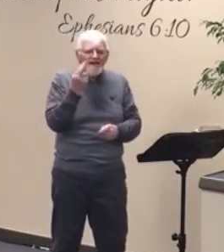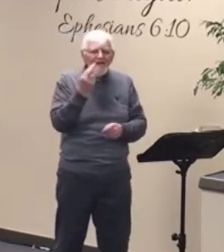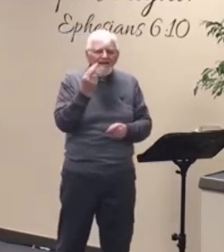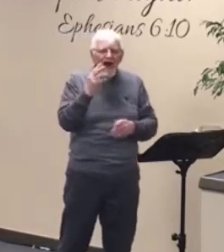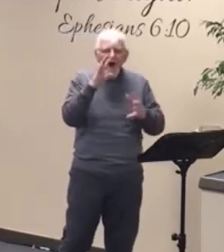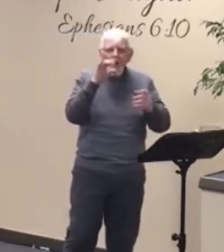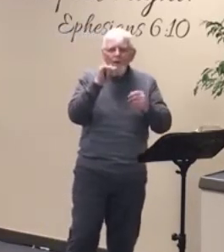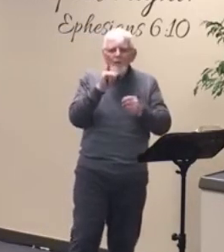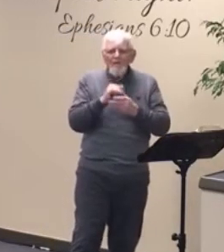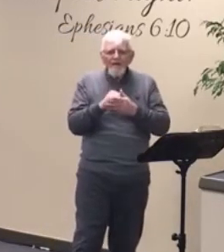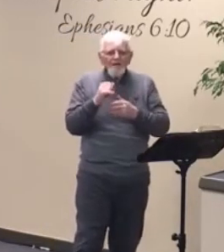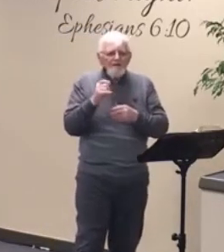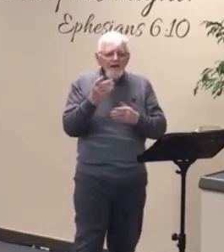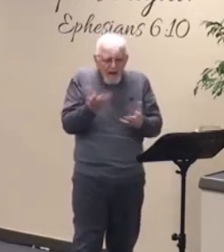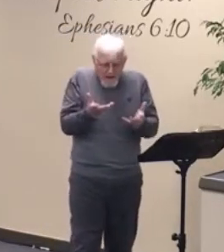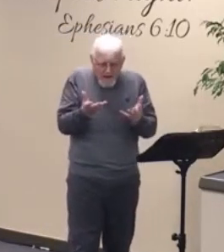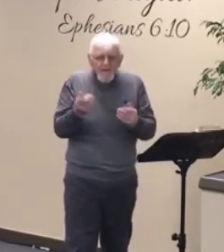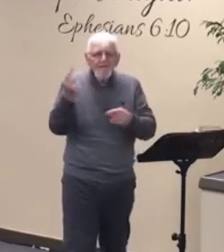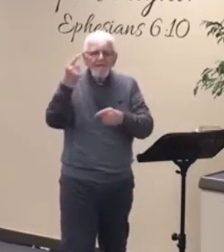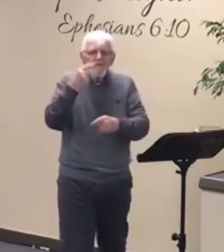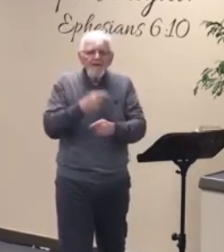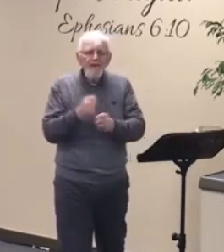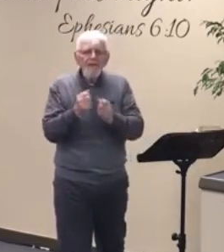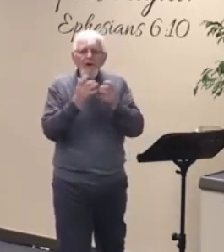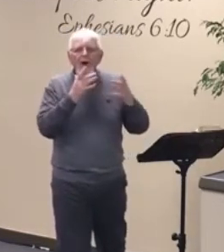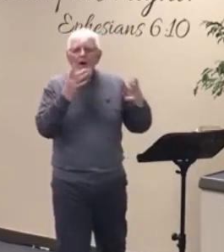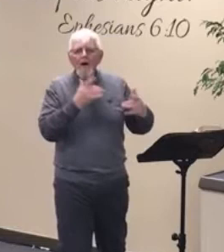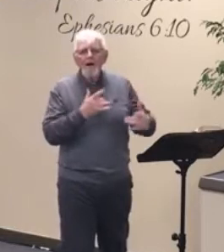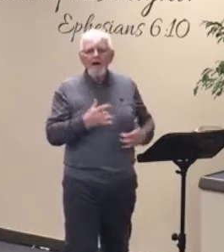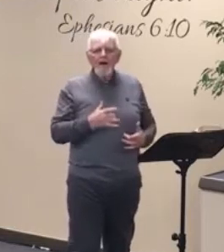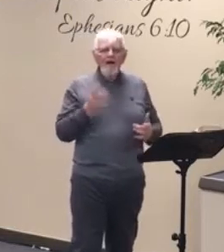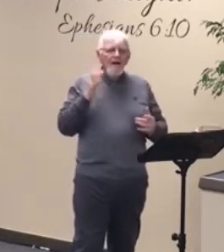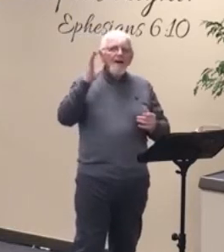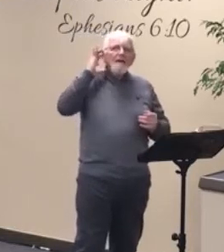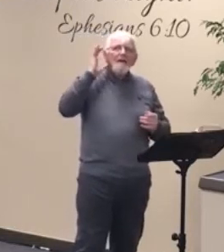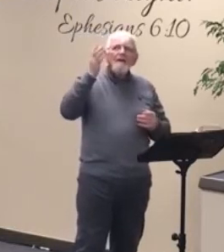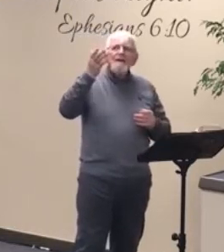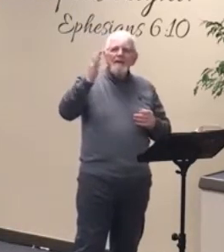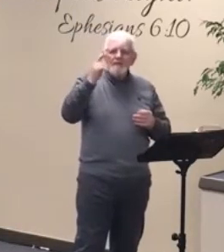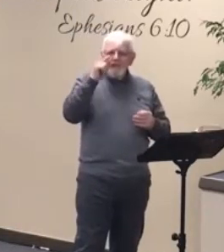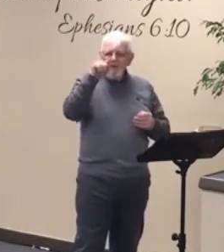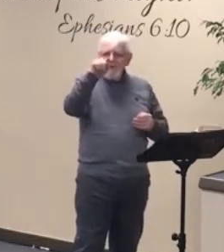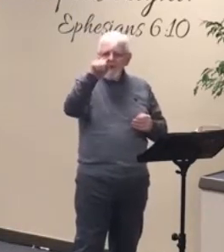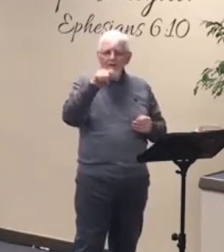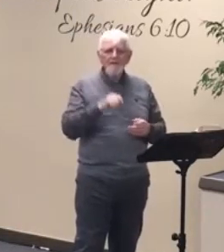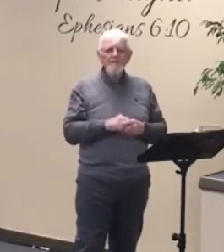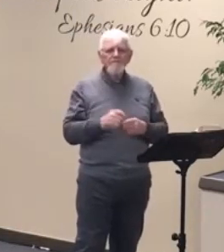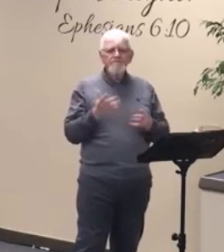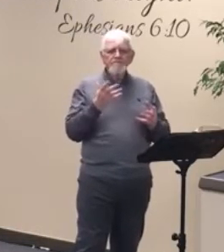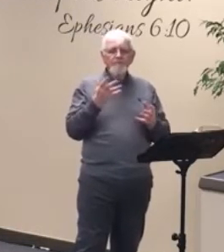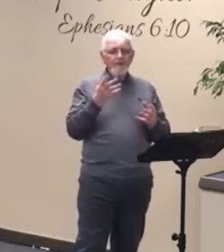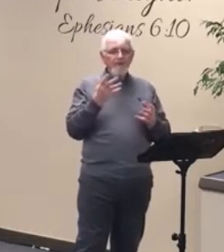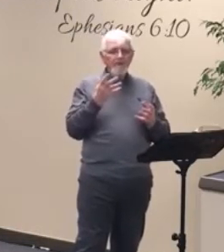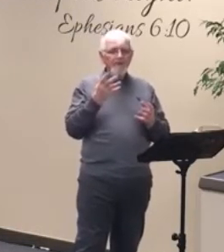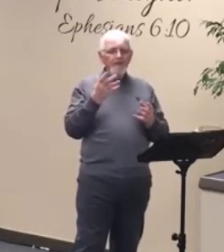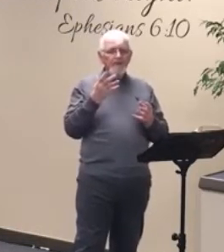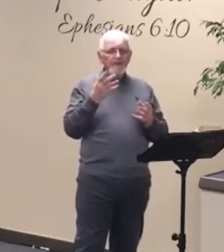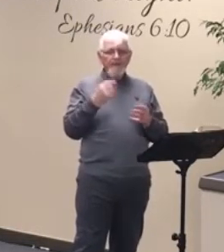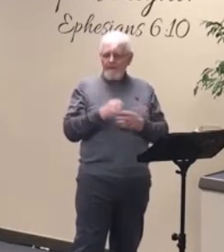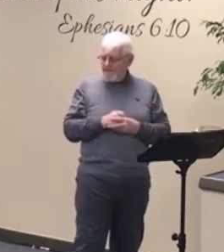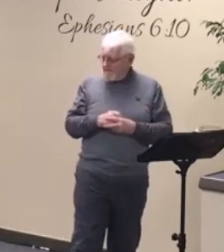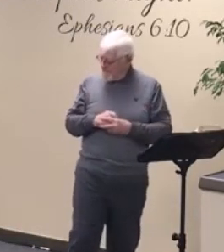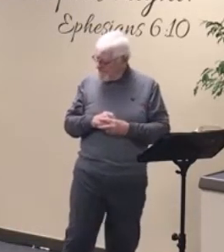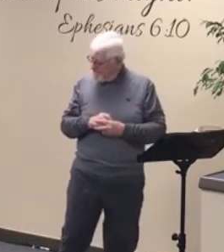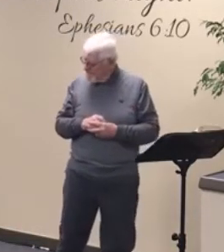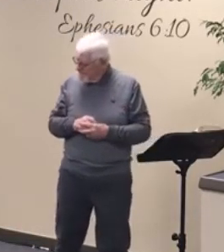hope that you're here today with an open heart to hear what God has for you. But if there's pride, I know this. I